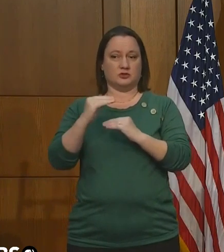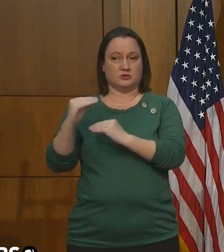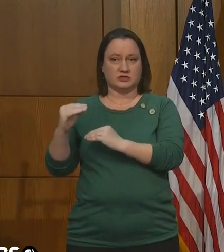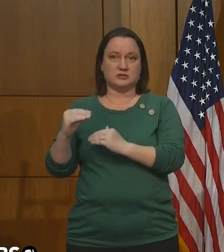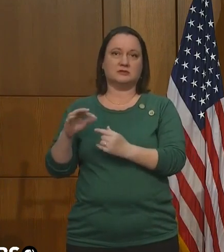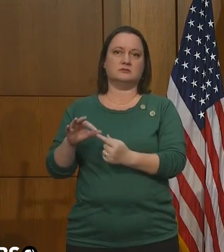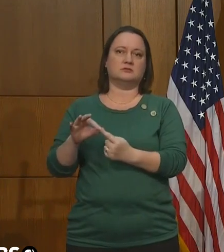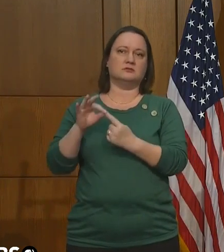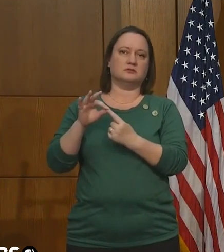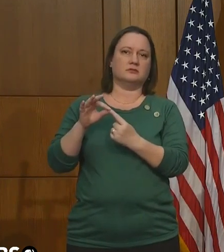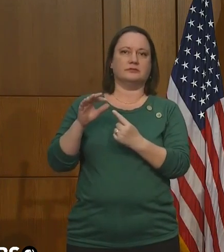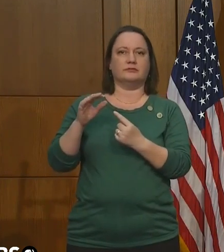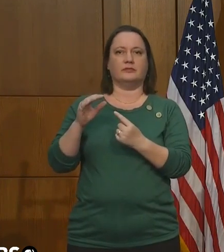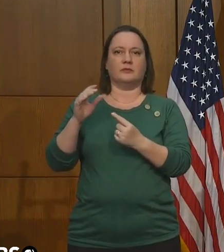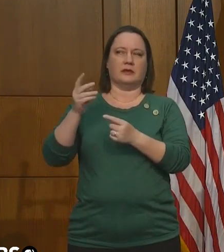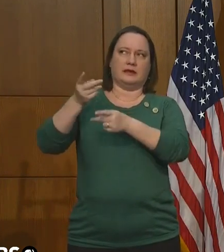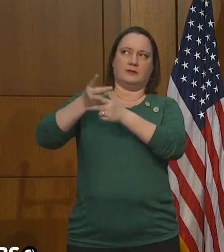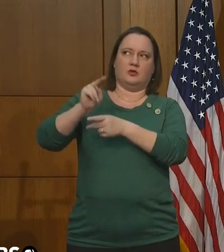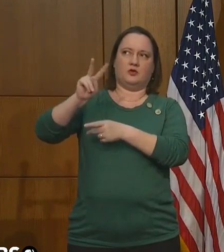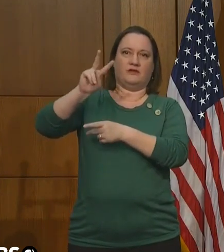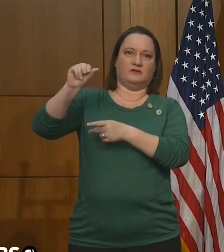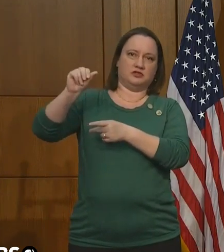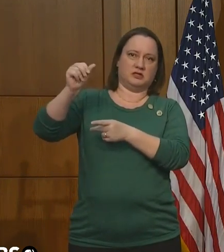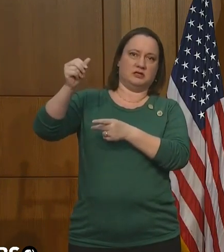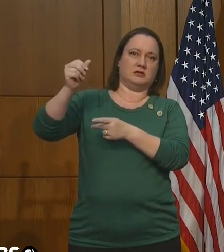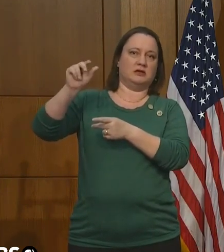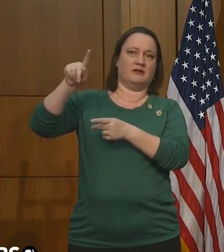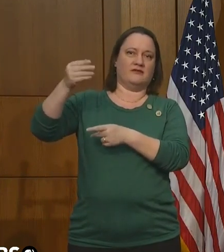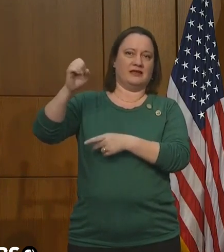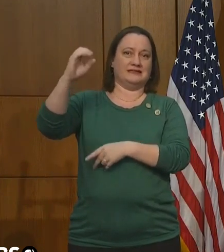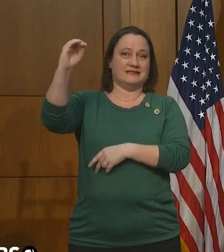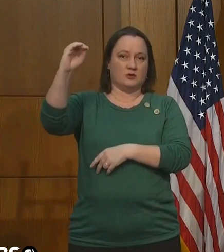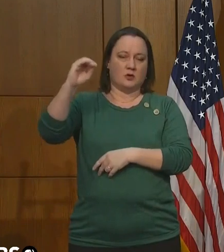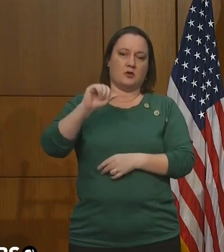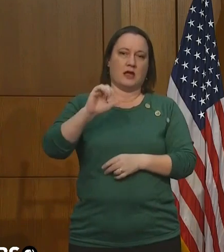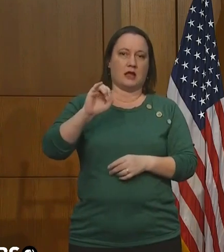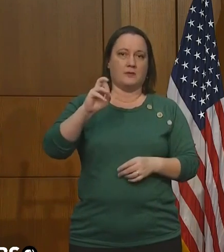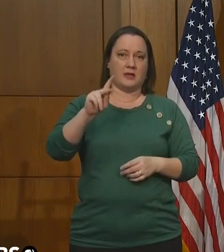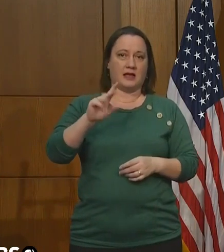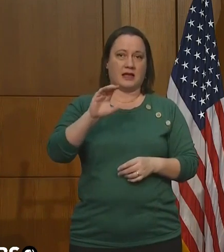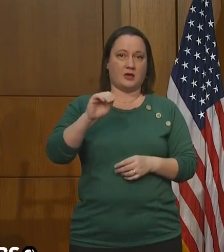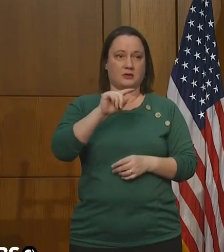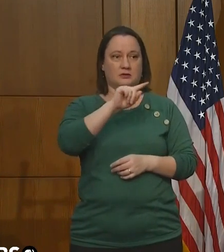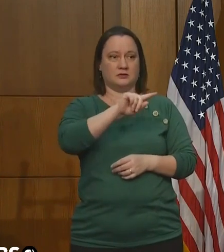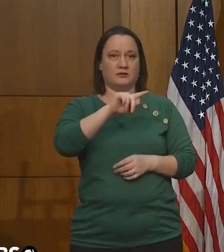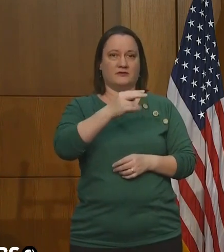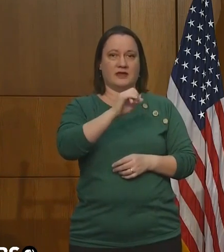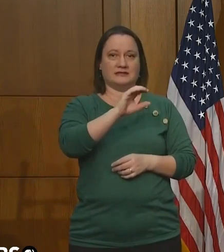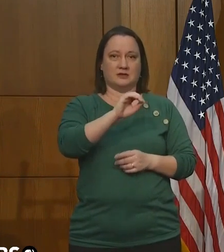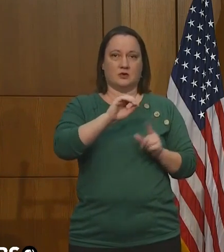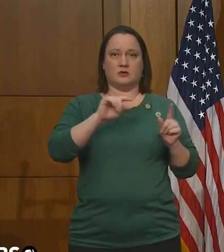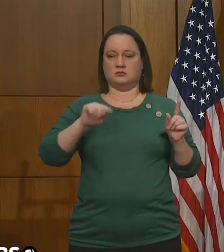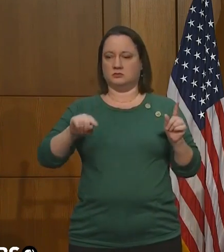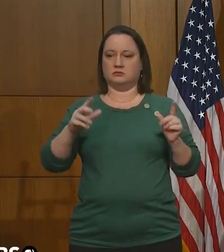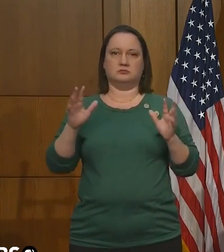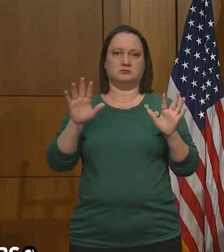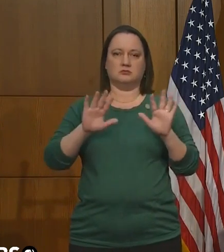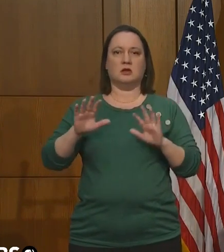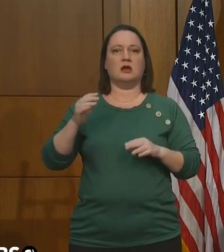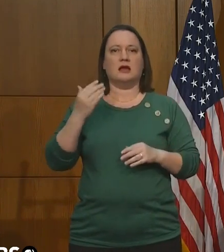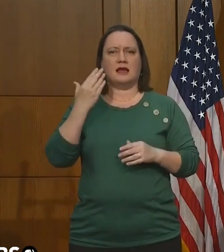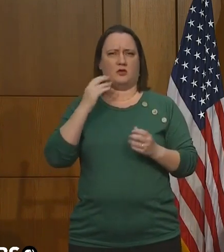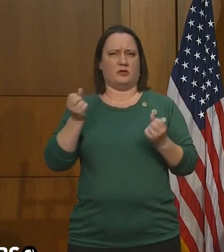Northern Virginia back for 2 weeks, Richmond, Accomack County. I don't know if the amount of testing that we have available and